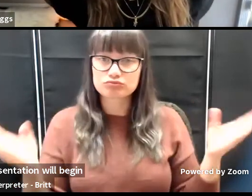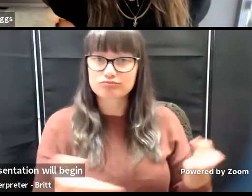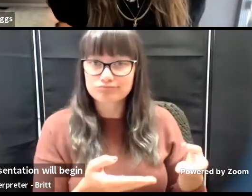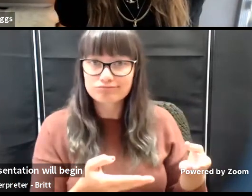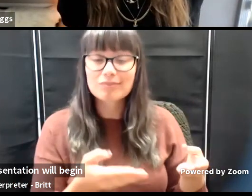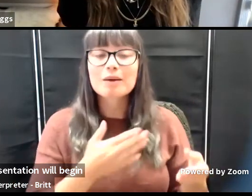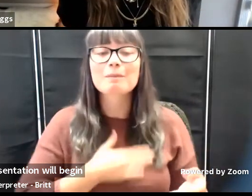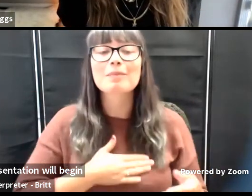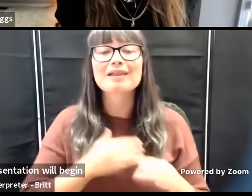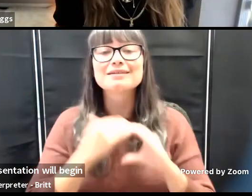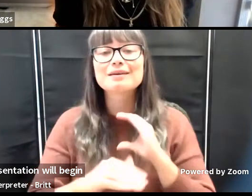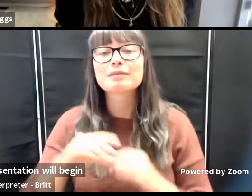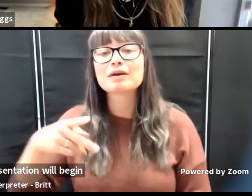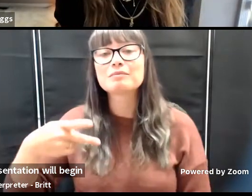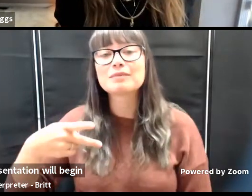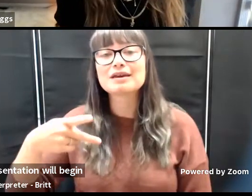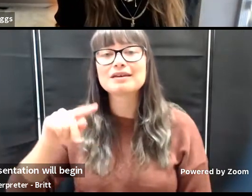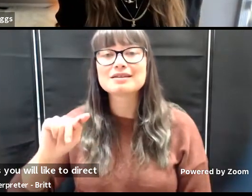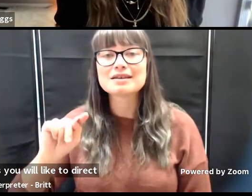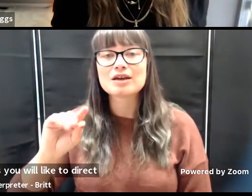email